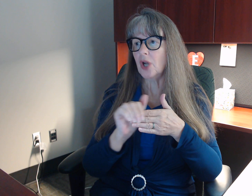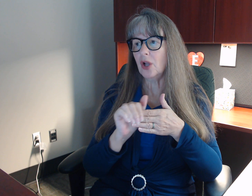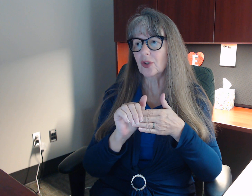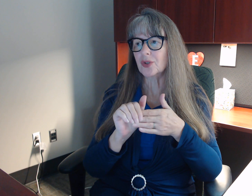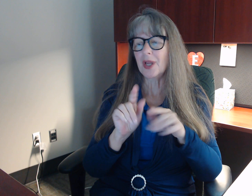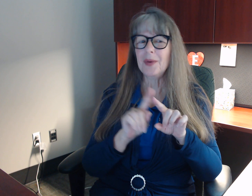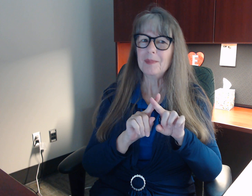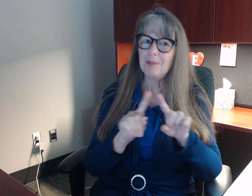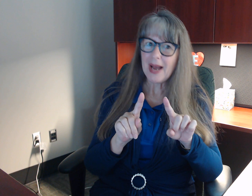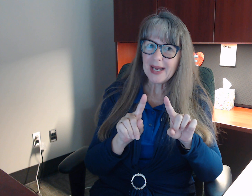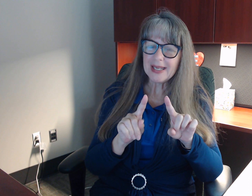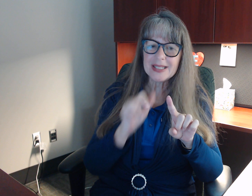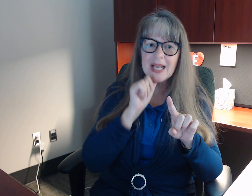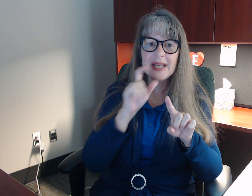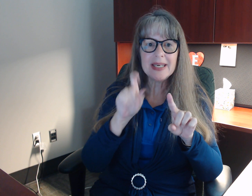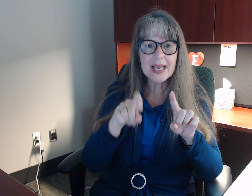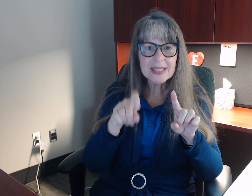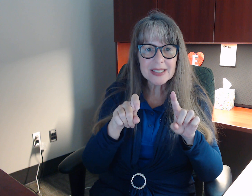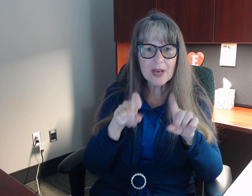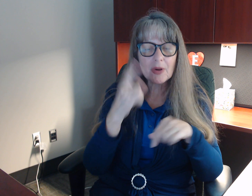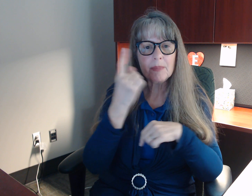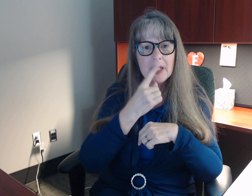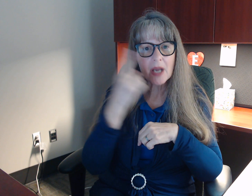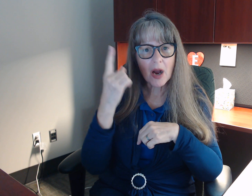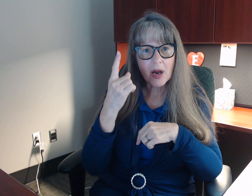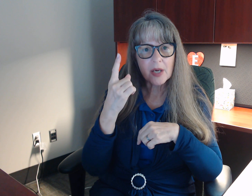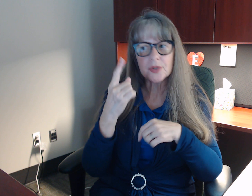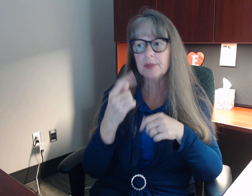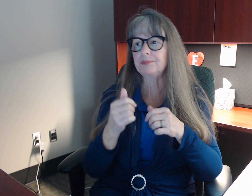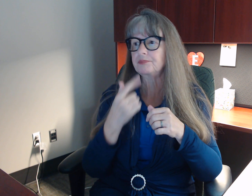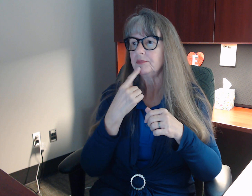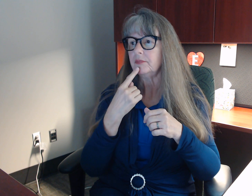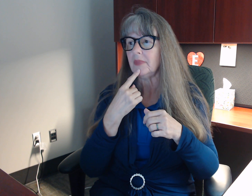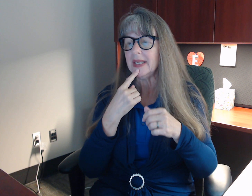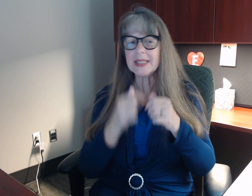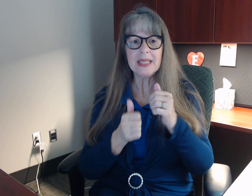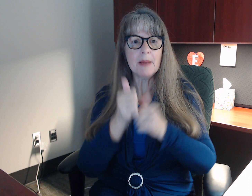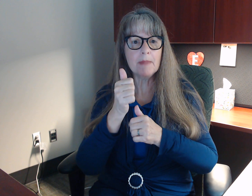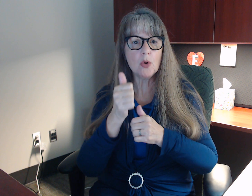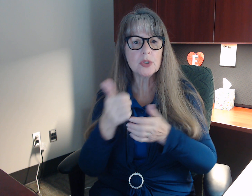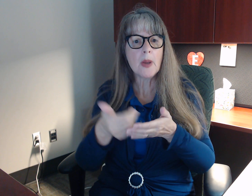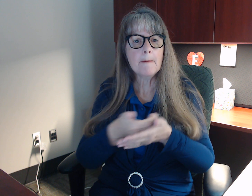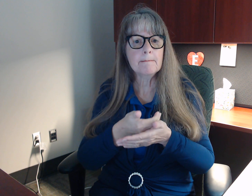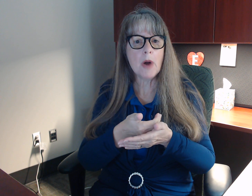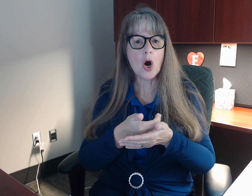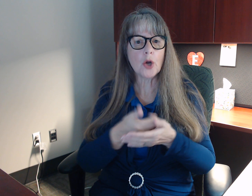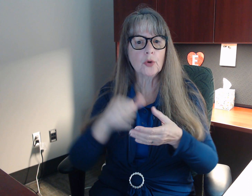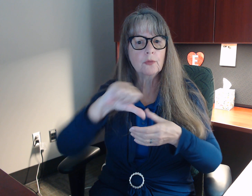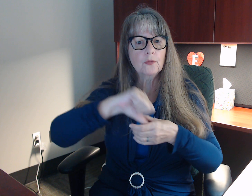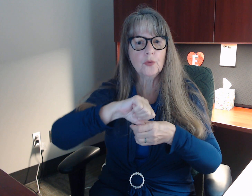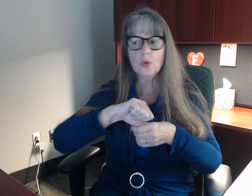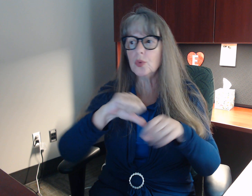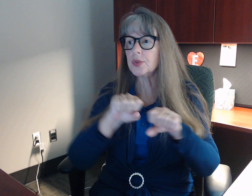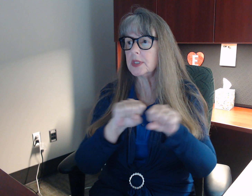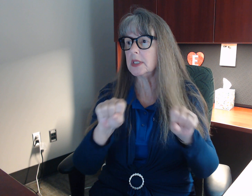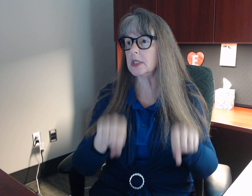$150, but it's not necessary because it's saying that most modern fuel